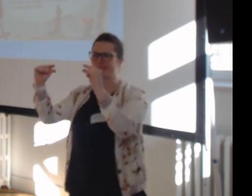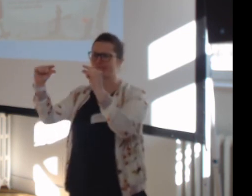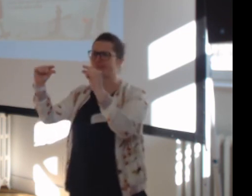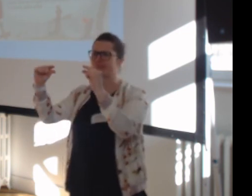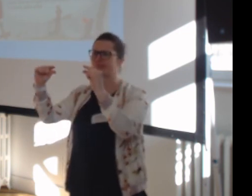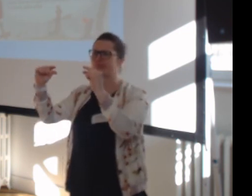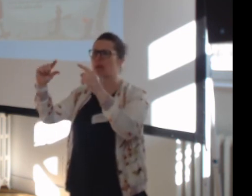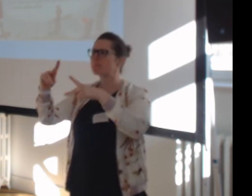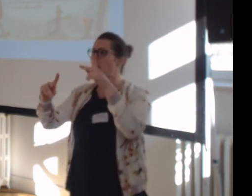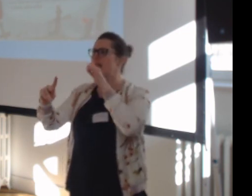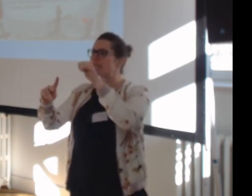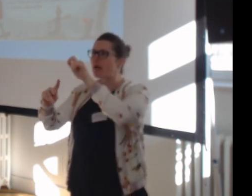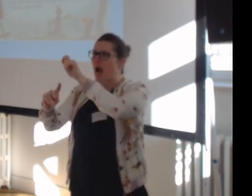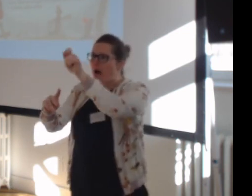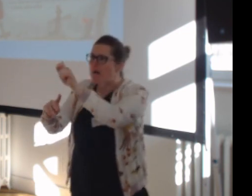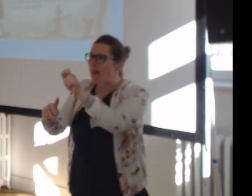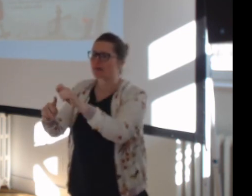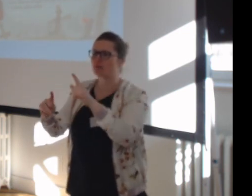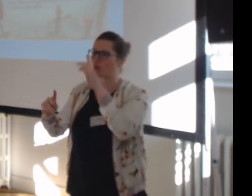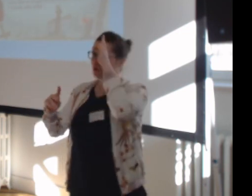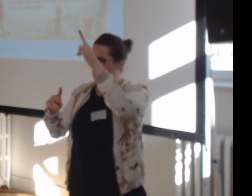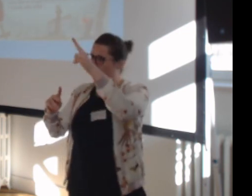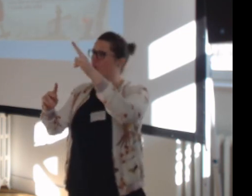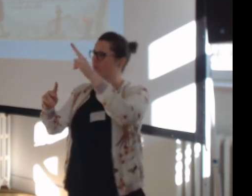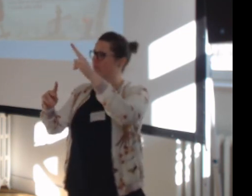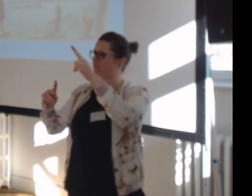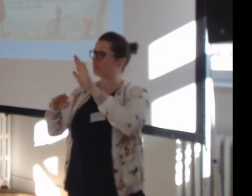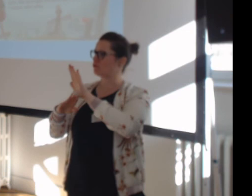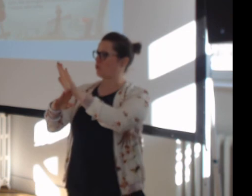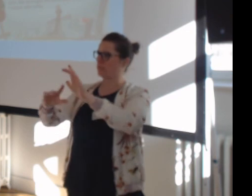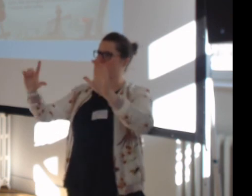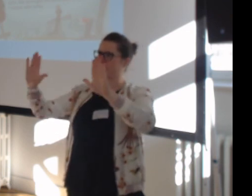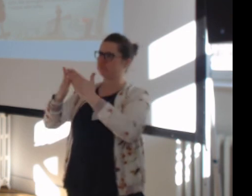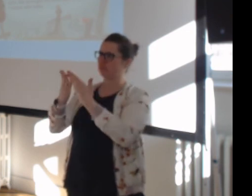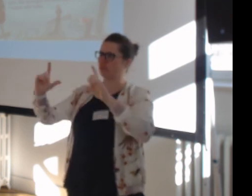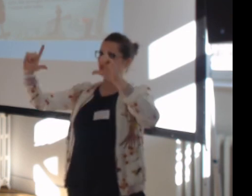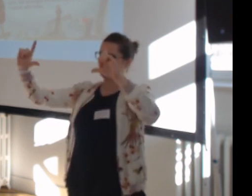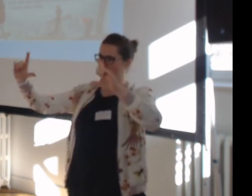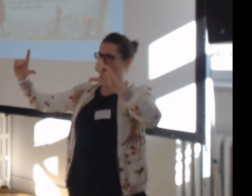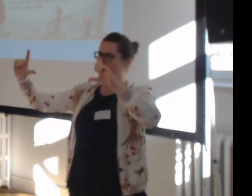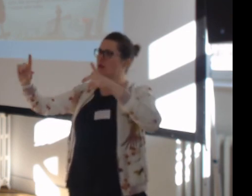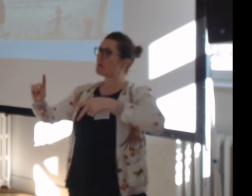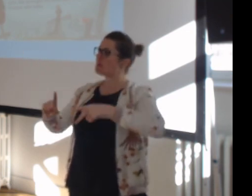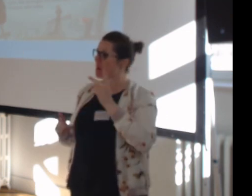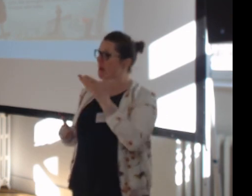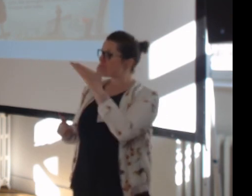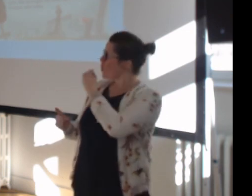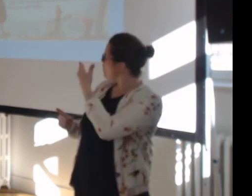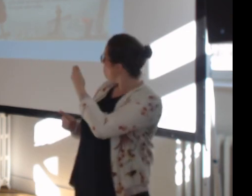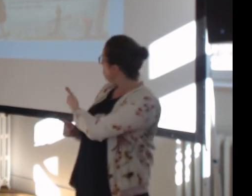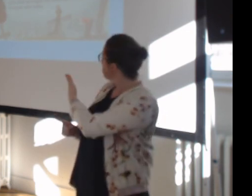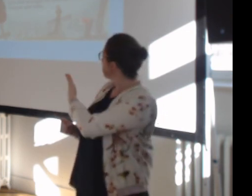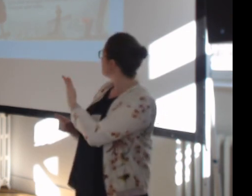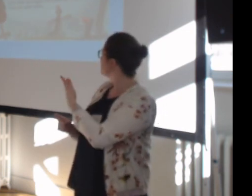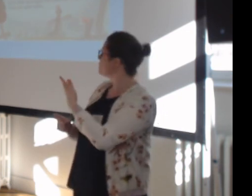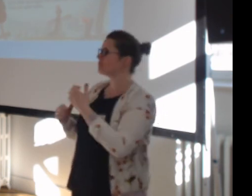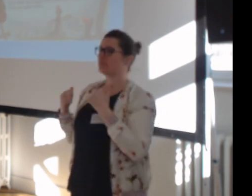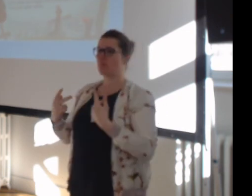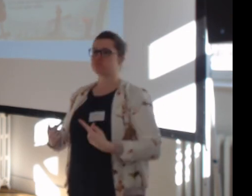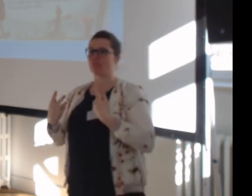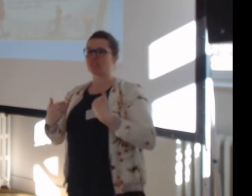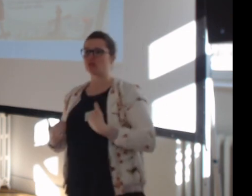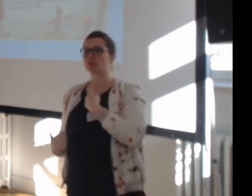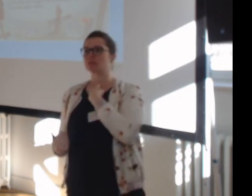not highlighted or anything like this. It just shows the image of the book. Comérselo con ajo y But it's nicely narrated. It's got a good